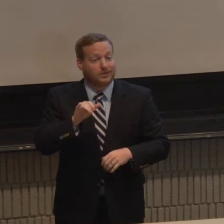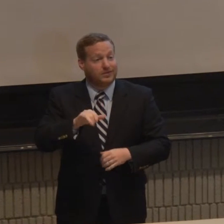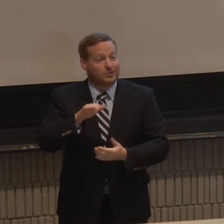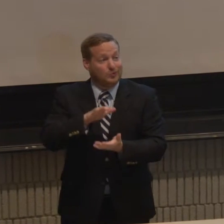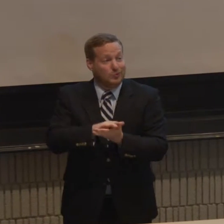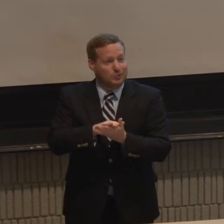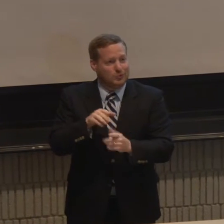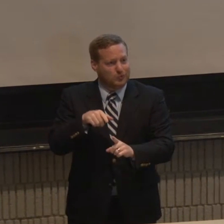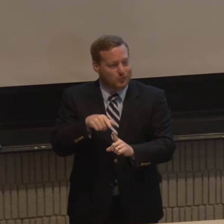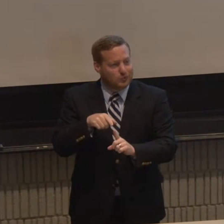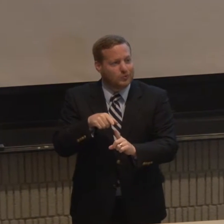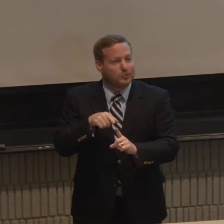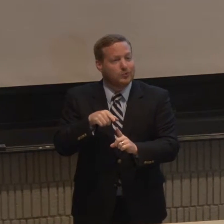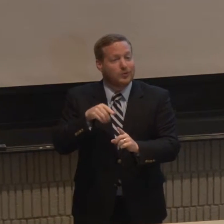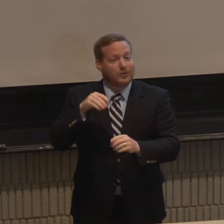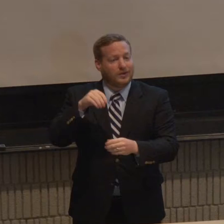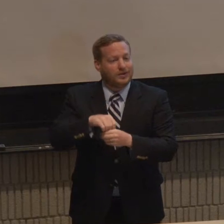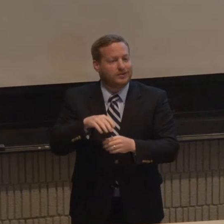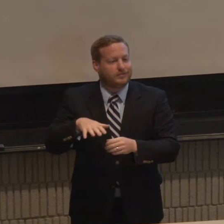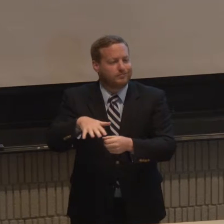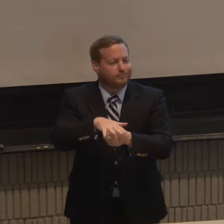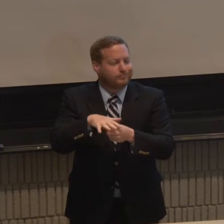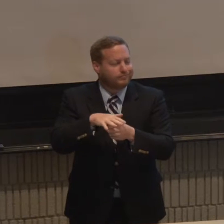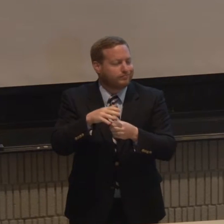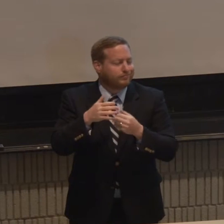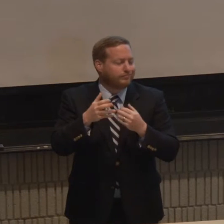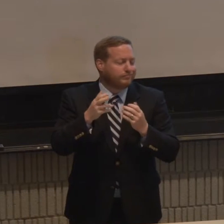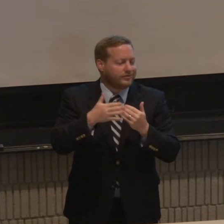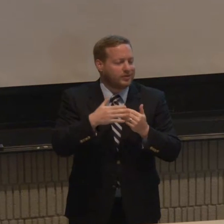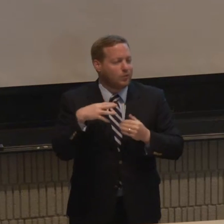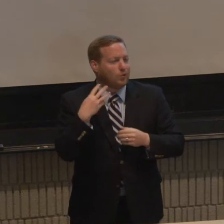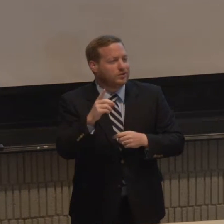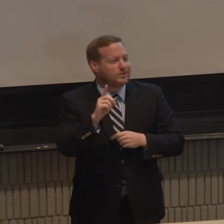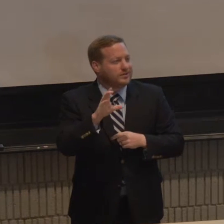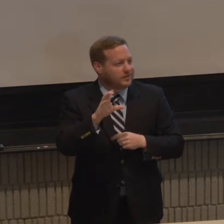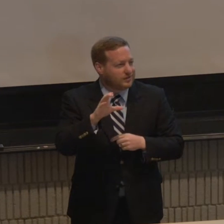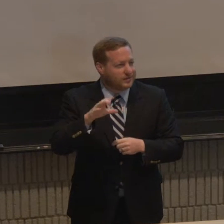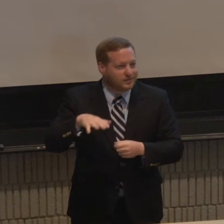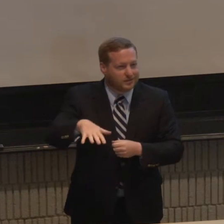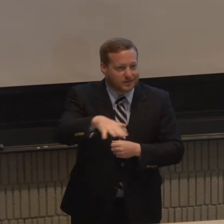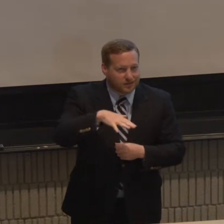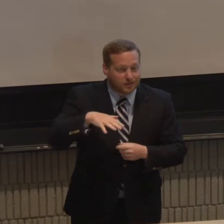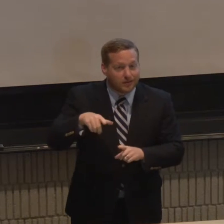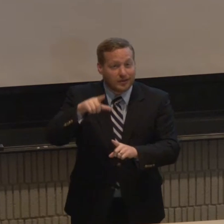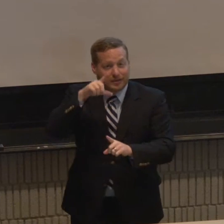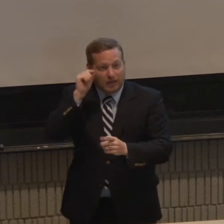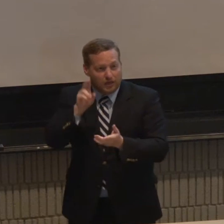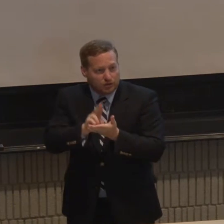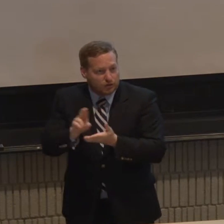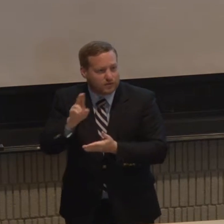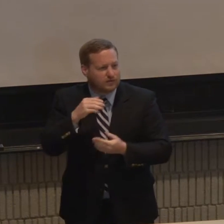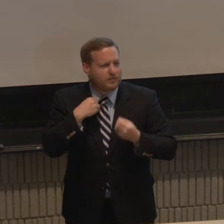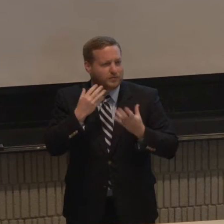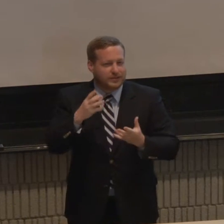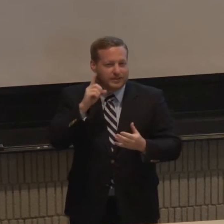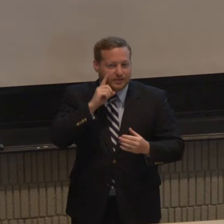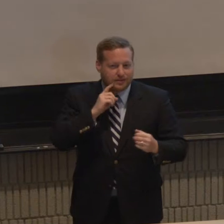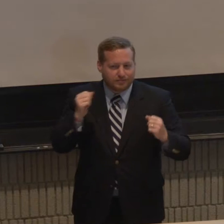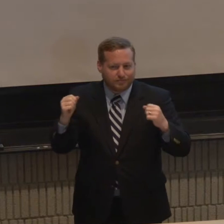quality school, and the education was provided in a language that was accessible to me. In Maryland, the School for